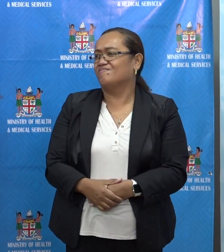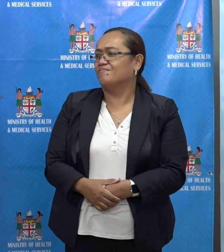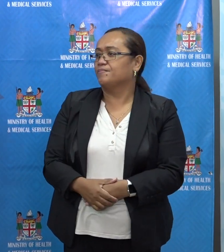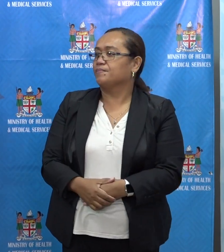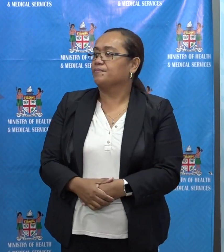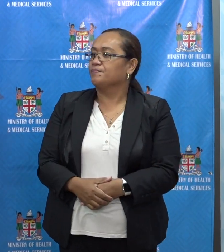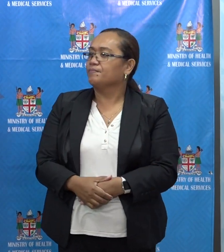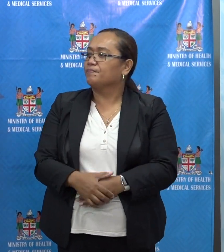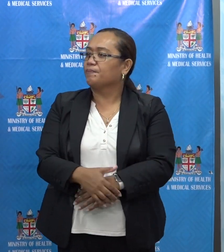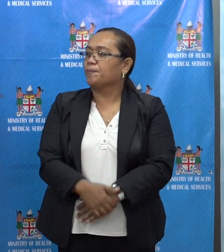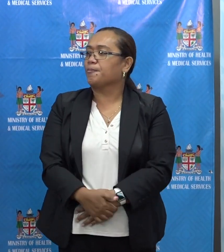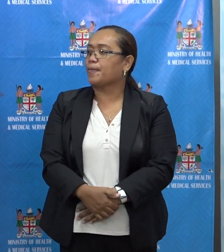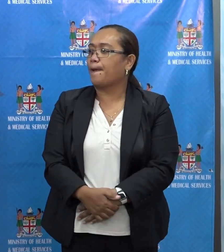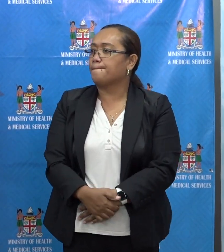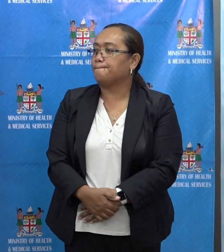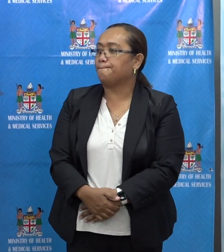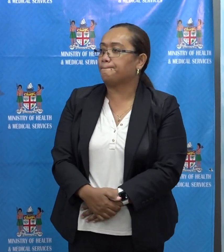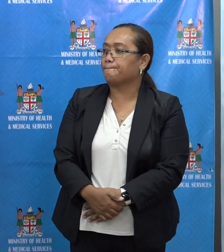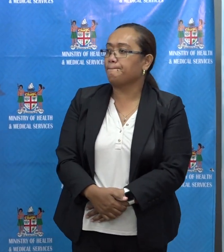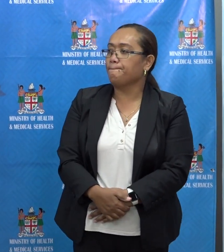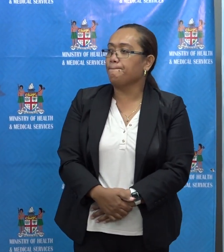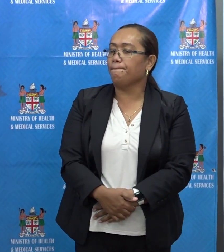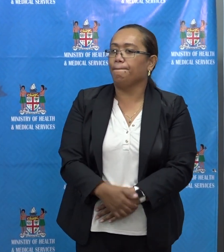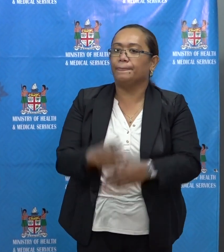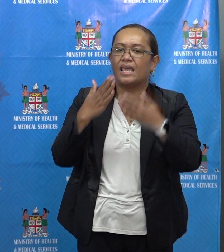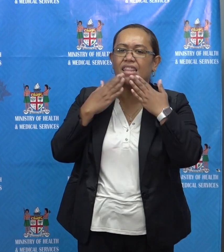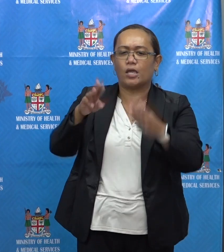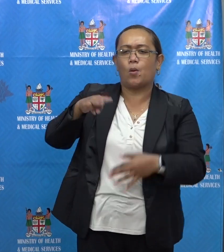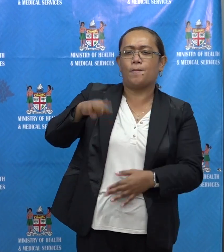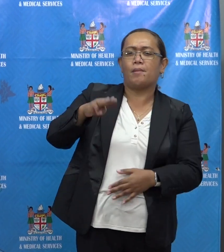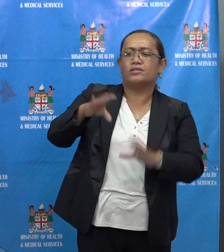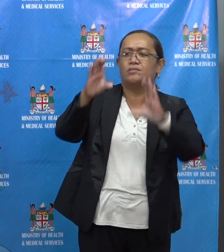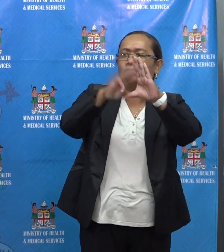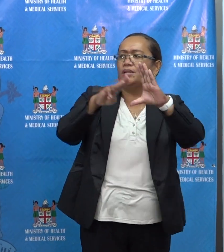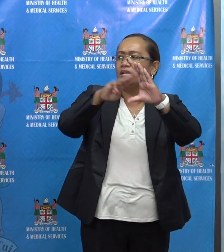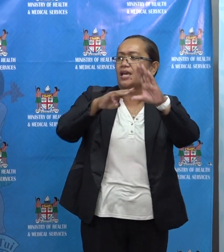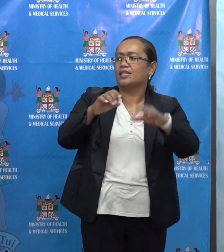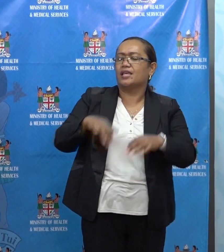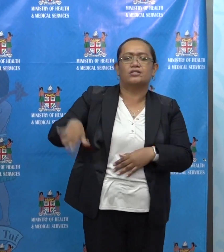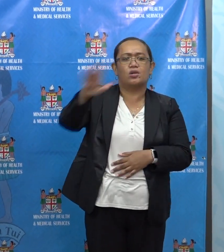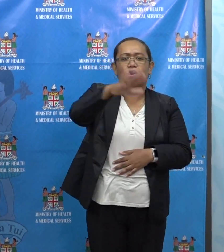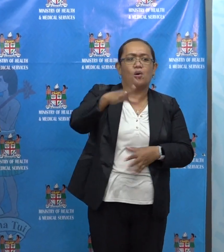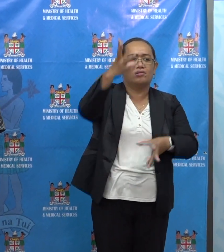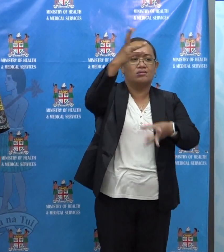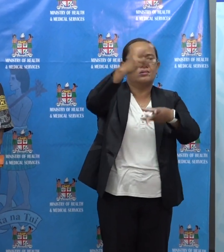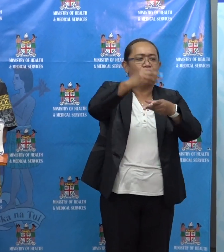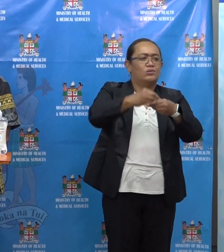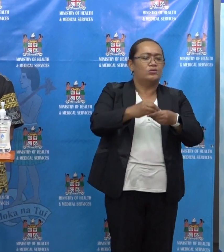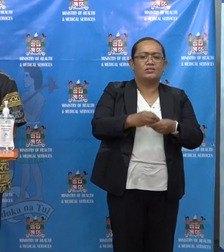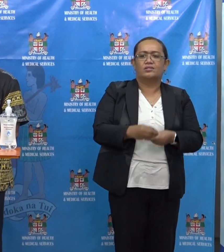Thank you so much, Dr. Fung. Thank you, Dr. Lisha. Thank you, members of the media. That also concludes